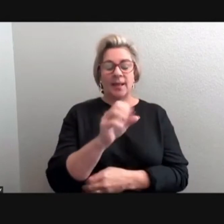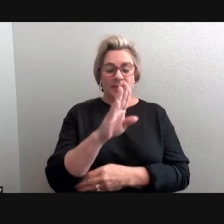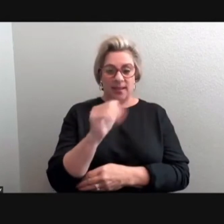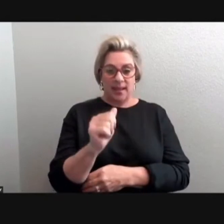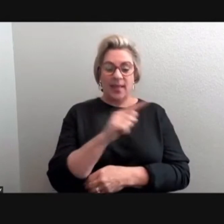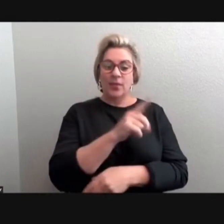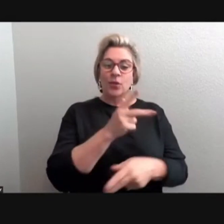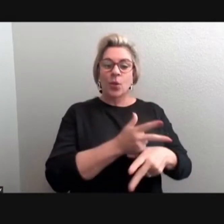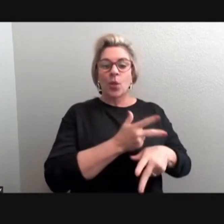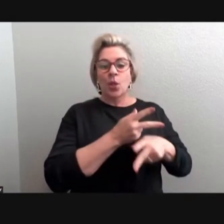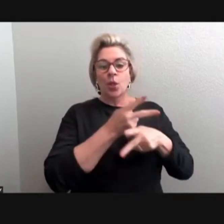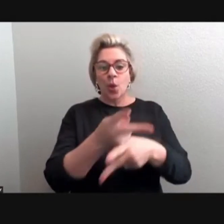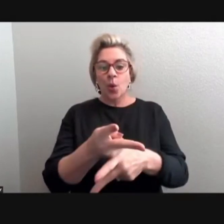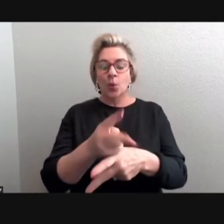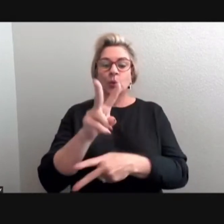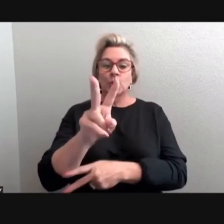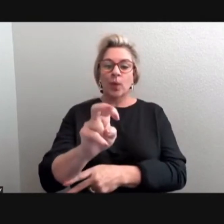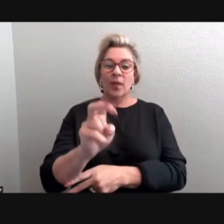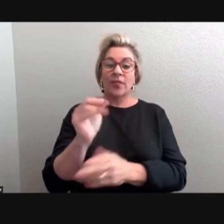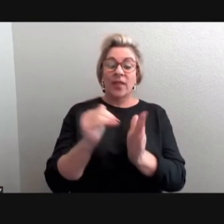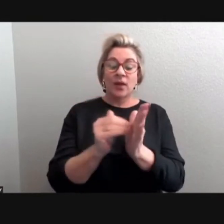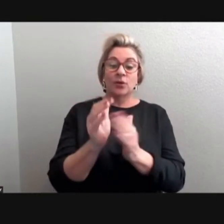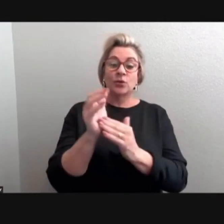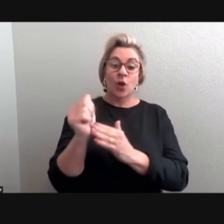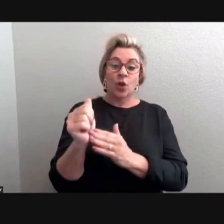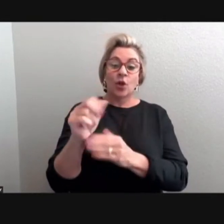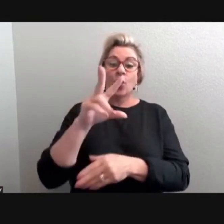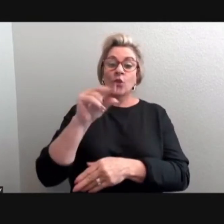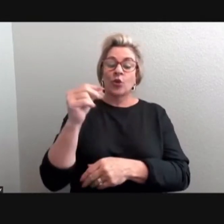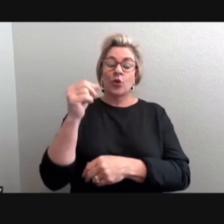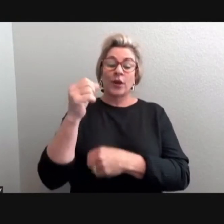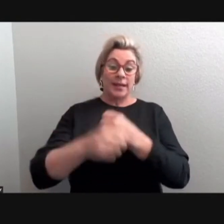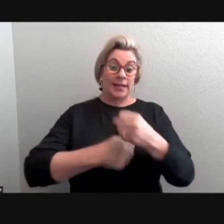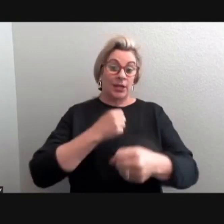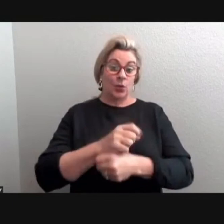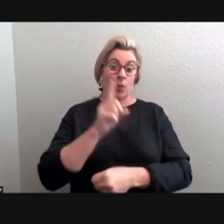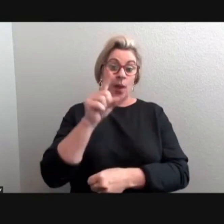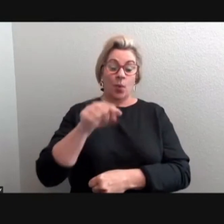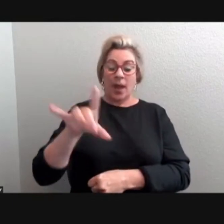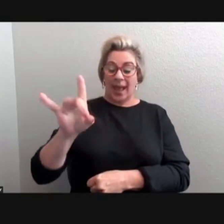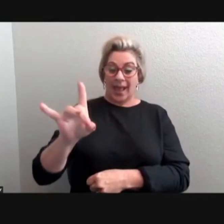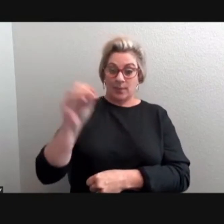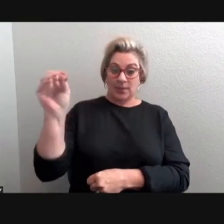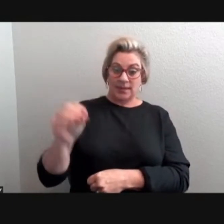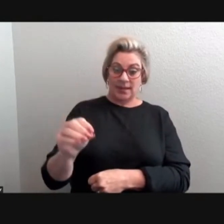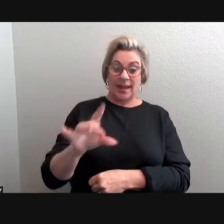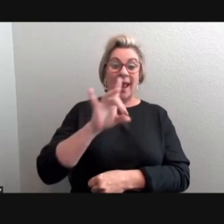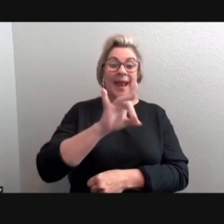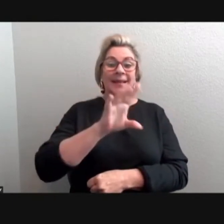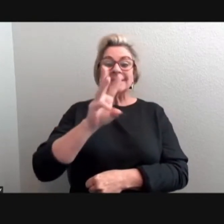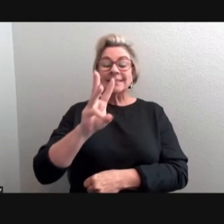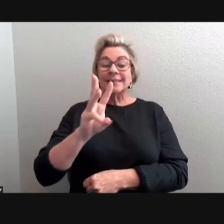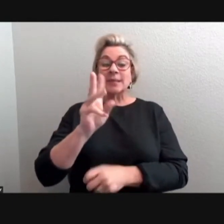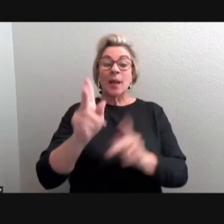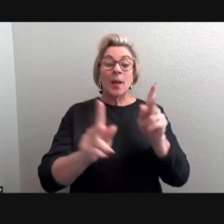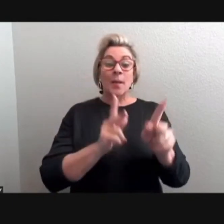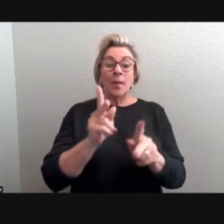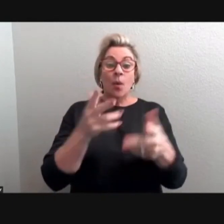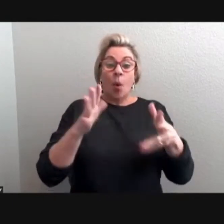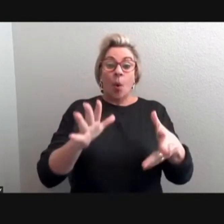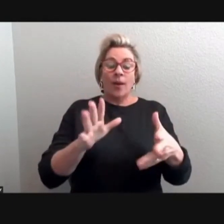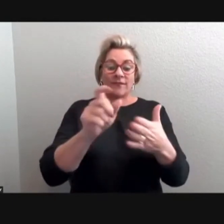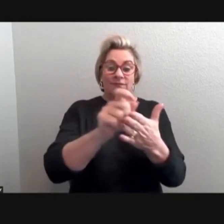a loan of up to $200,000, 30 years, 1.8%. 86 Coloradans have already completed